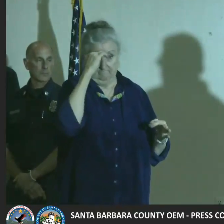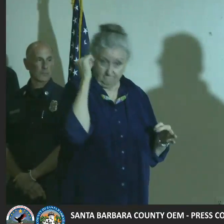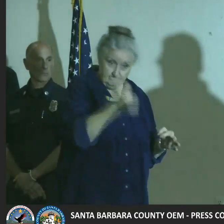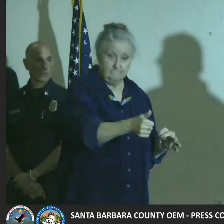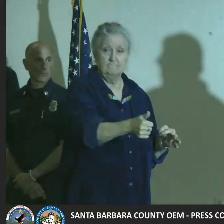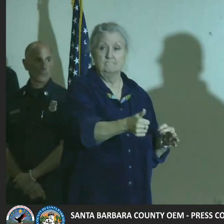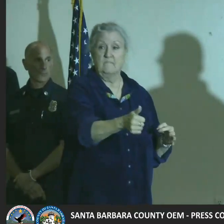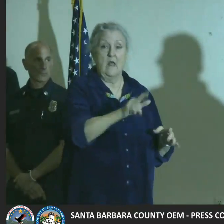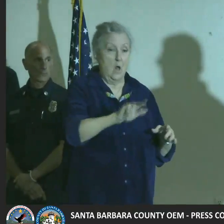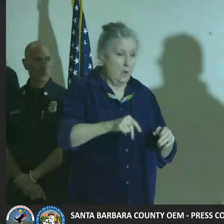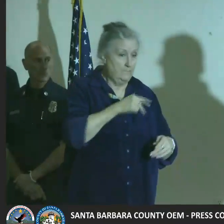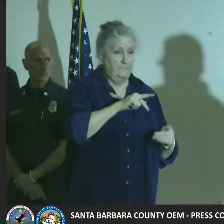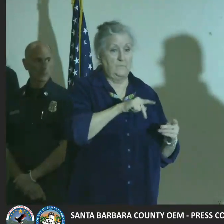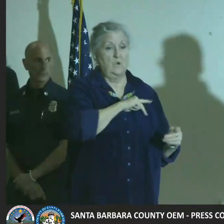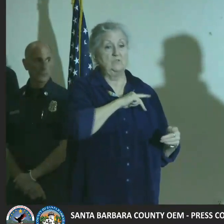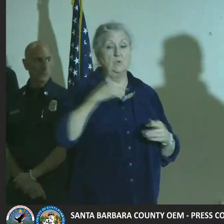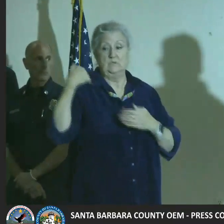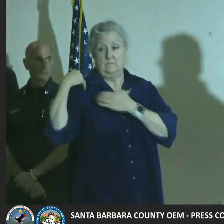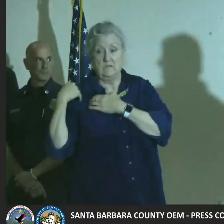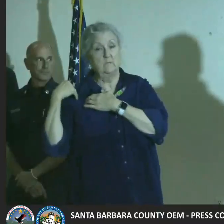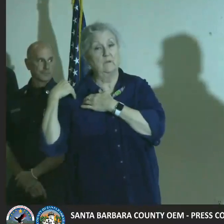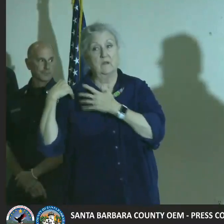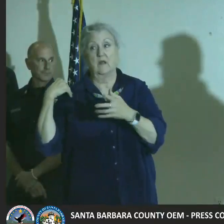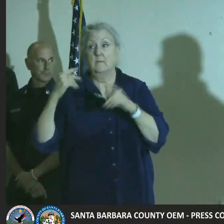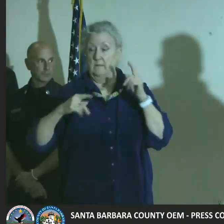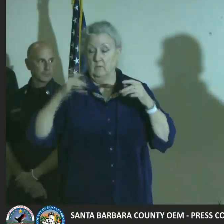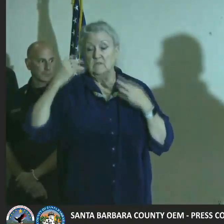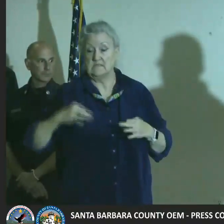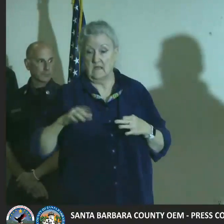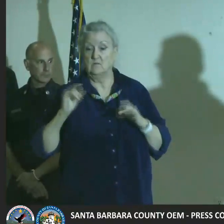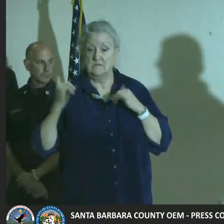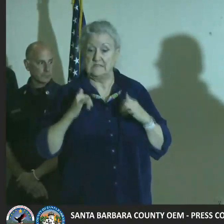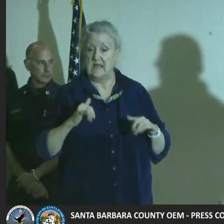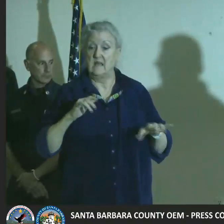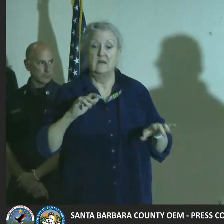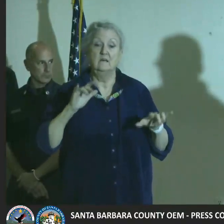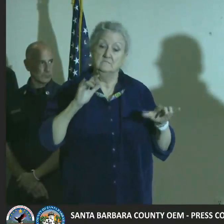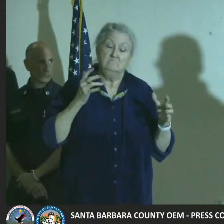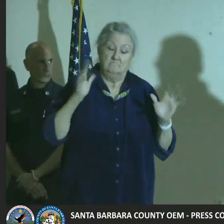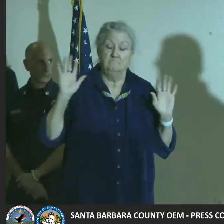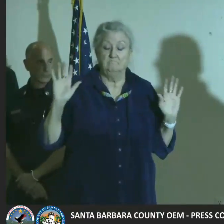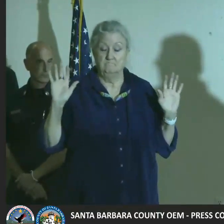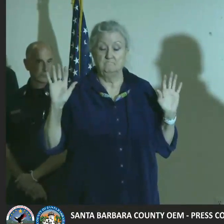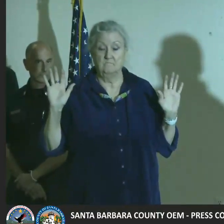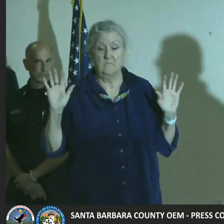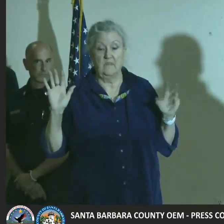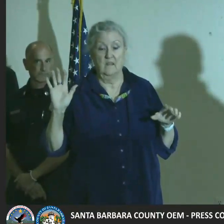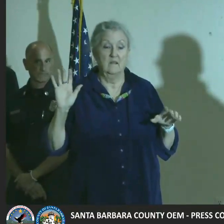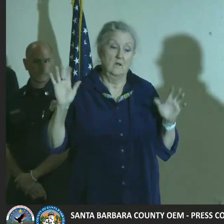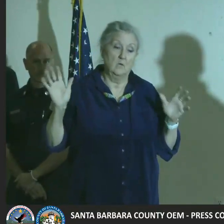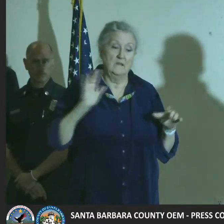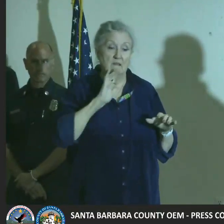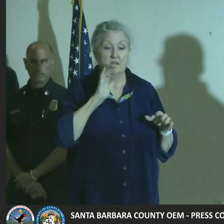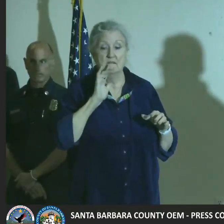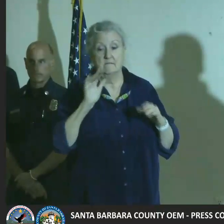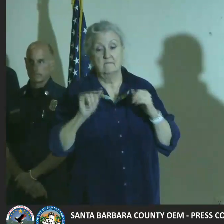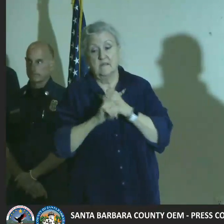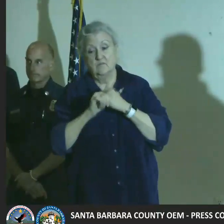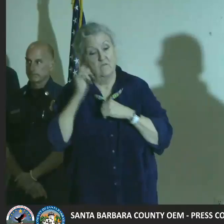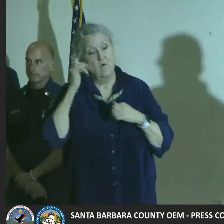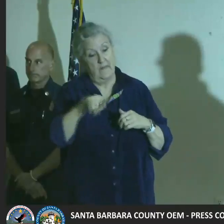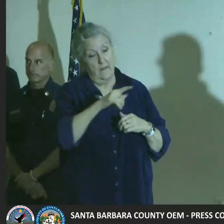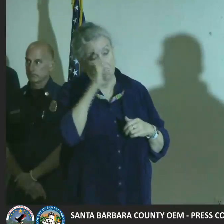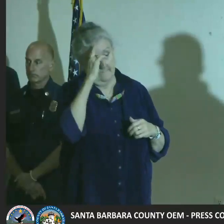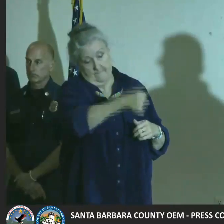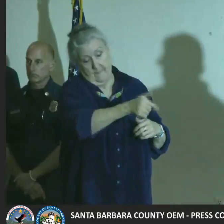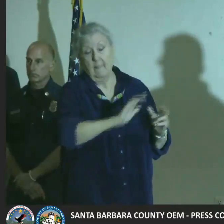down to personal responsibility, and people who choose to stay in essence at their own peril.